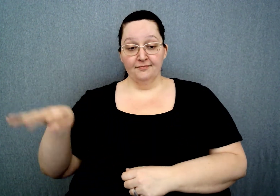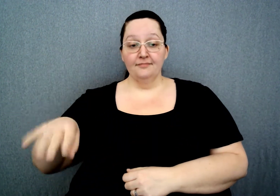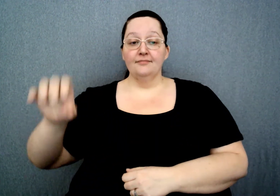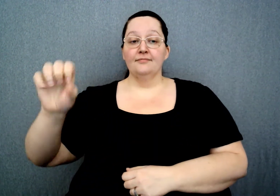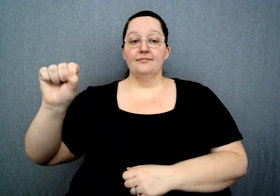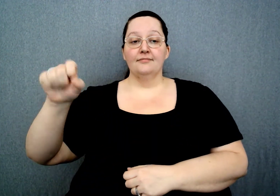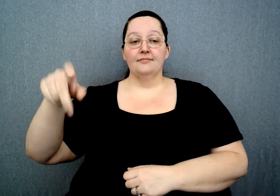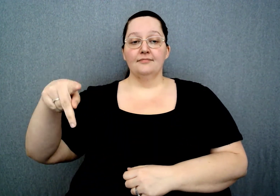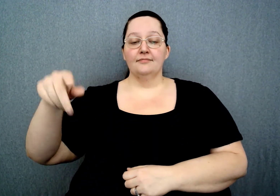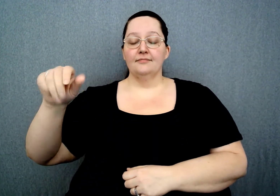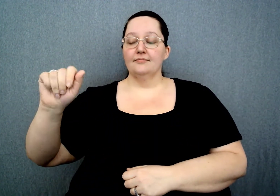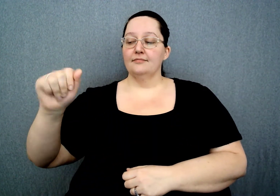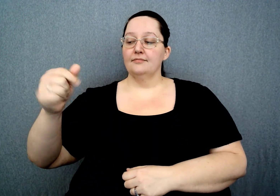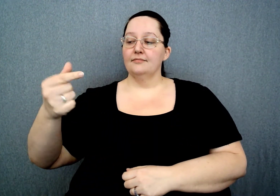Number 44.